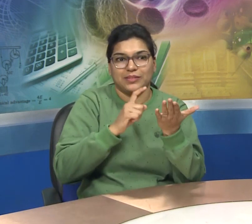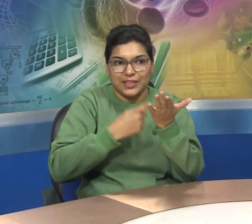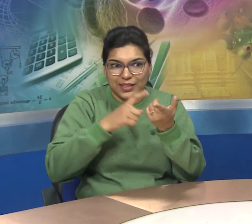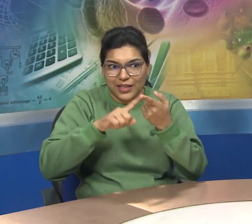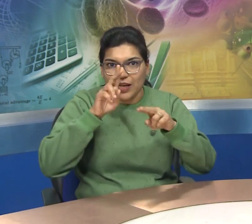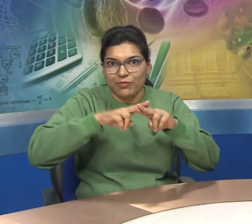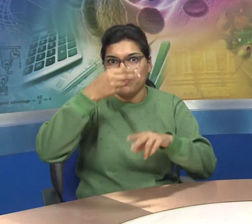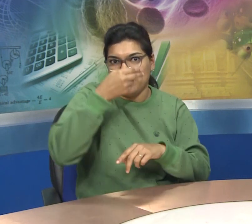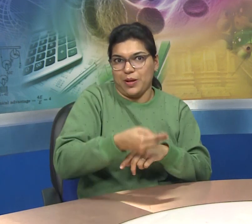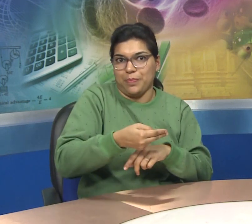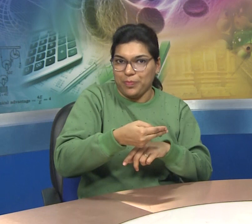reference books.